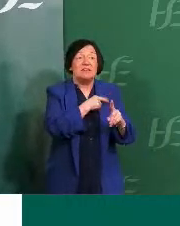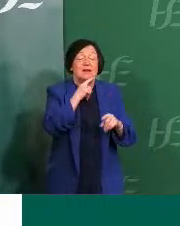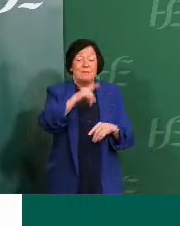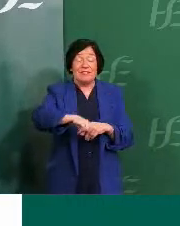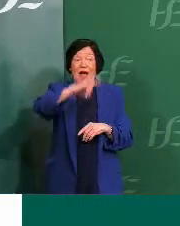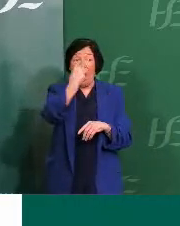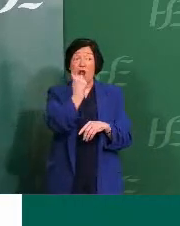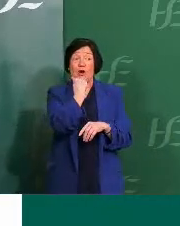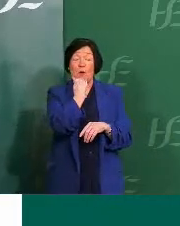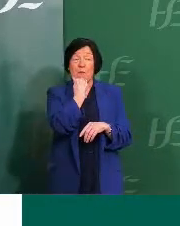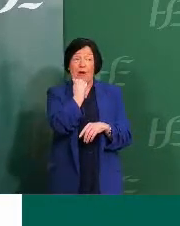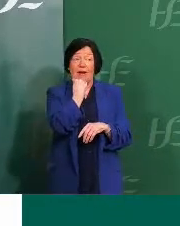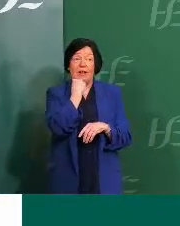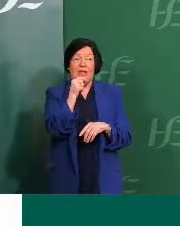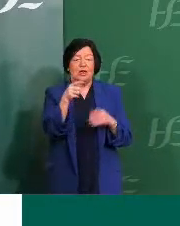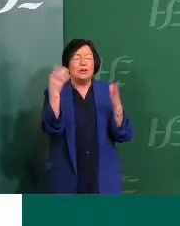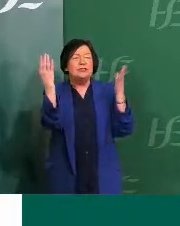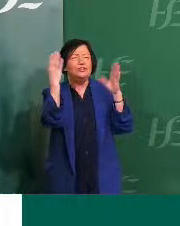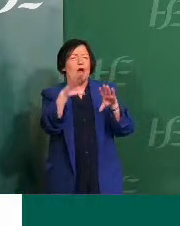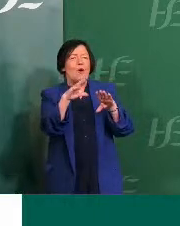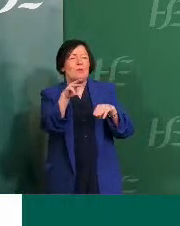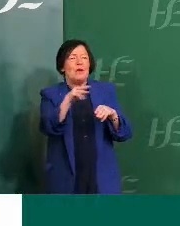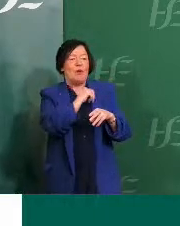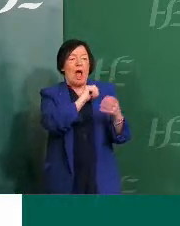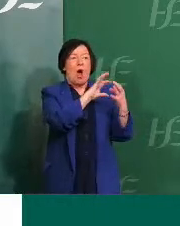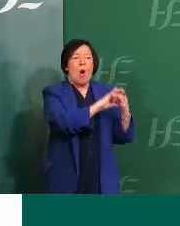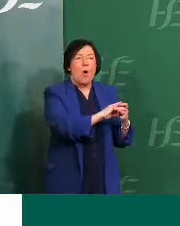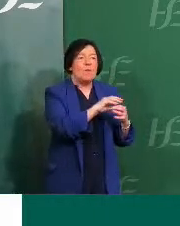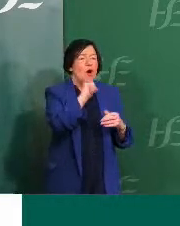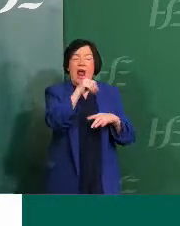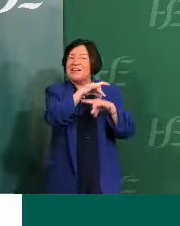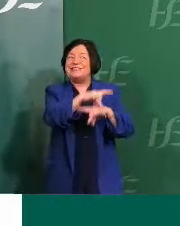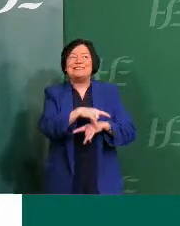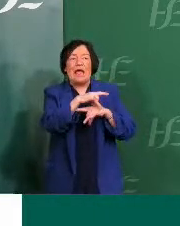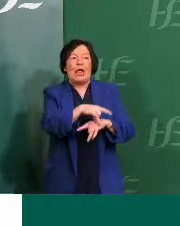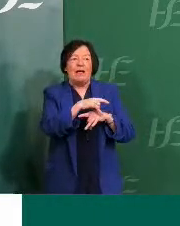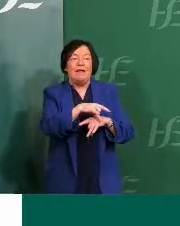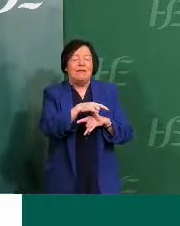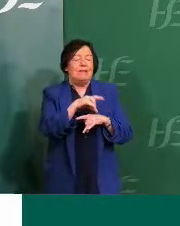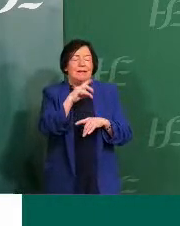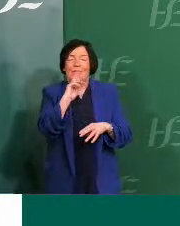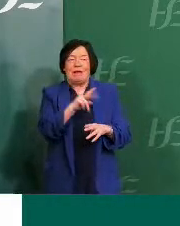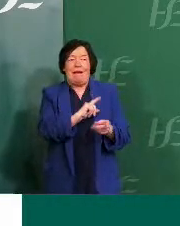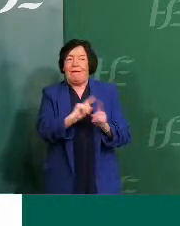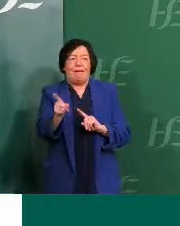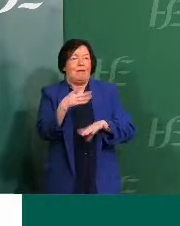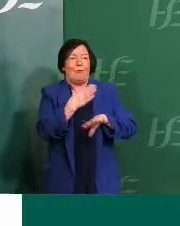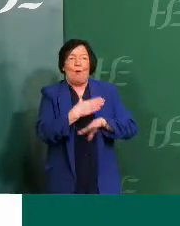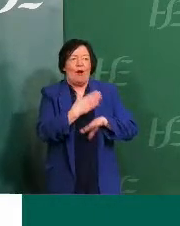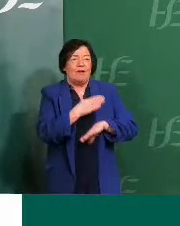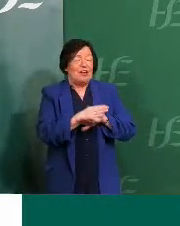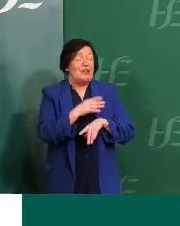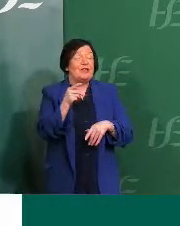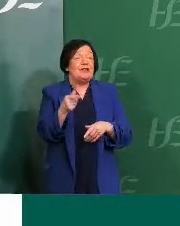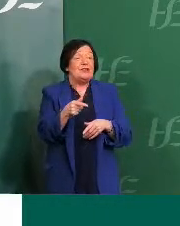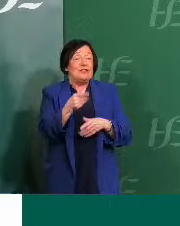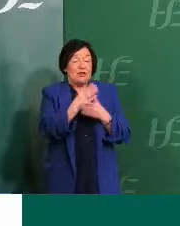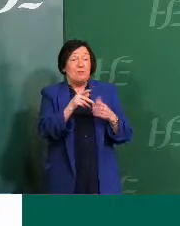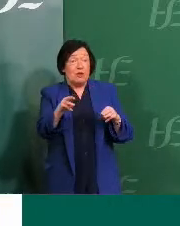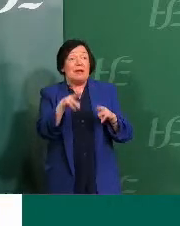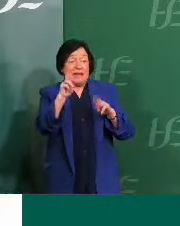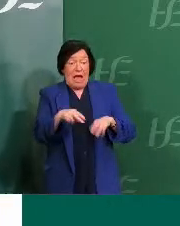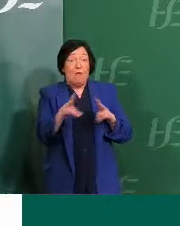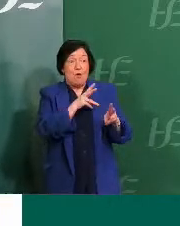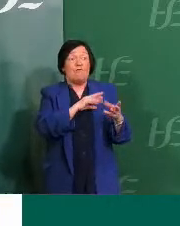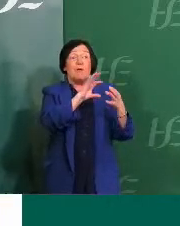higher number also reflects people who are at home, who aren't sick, and who can't come into their workplace. Some of those people can work